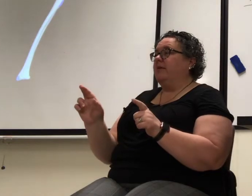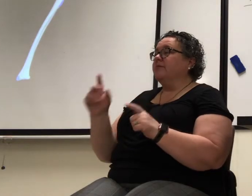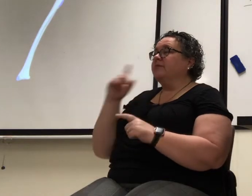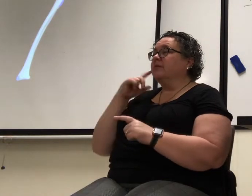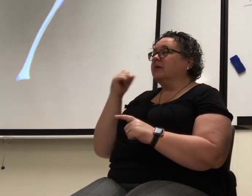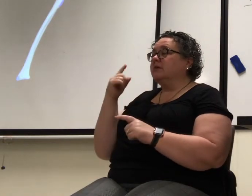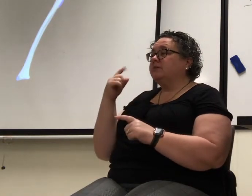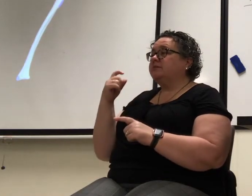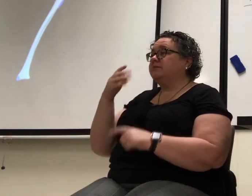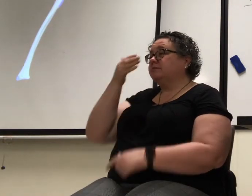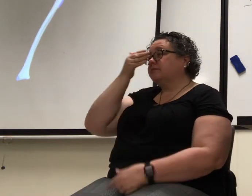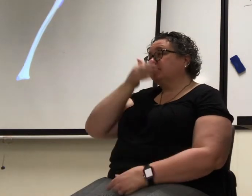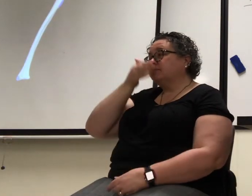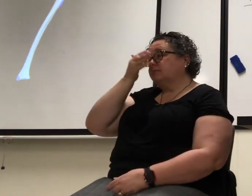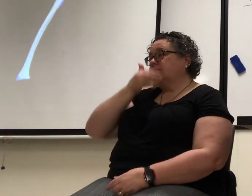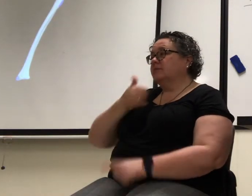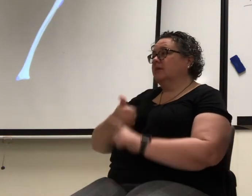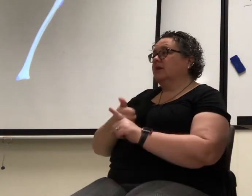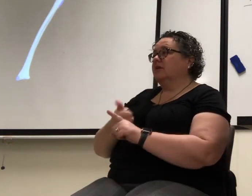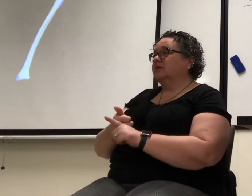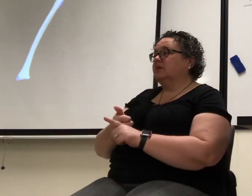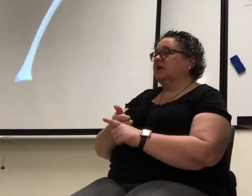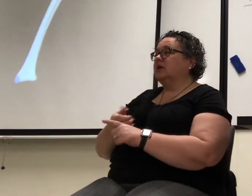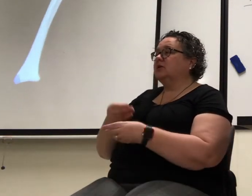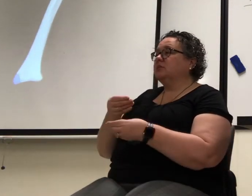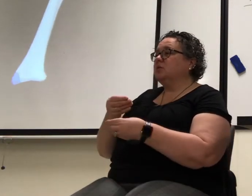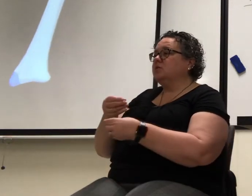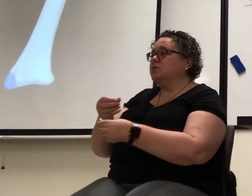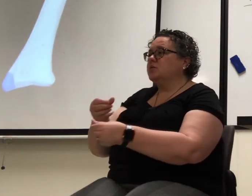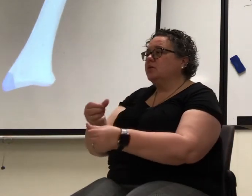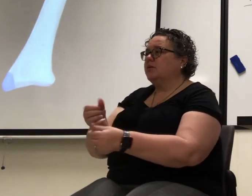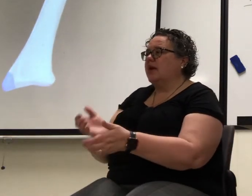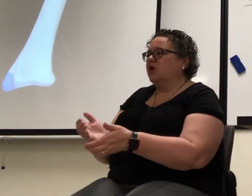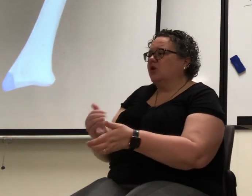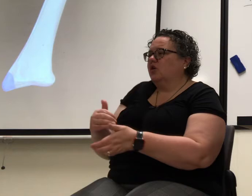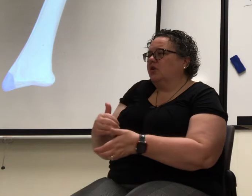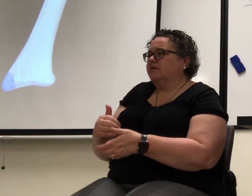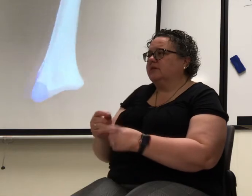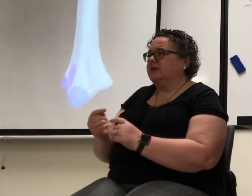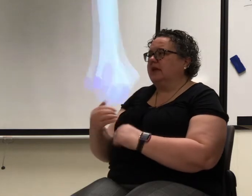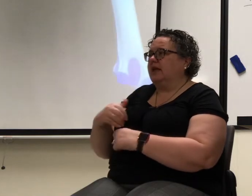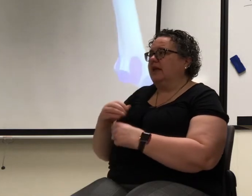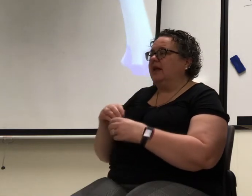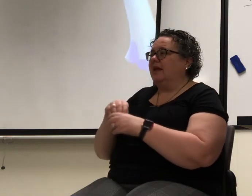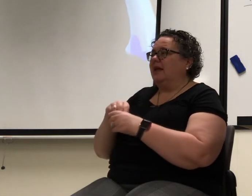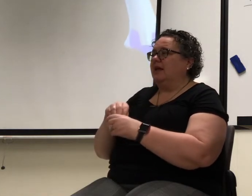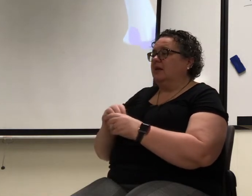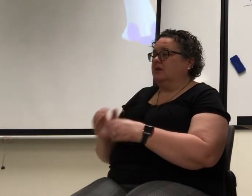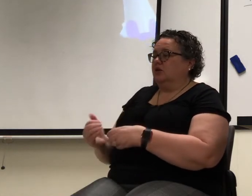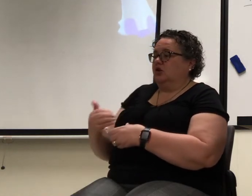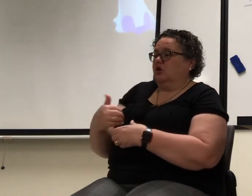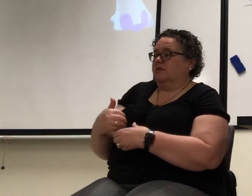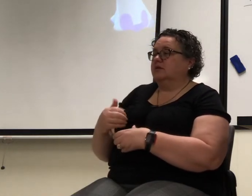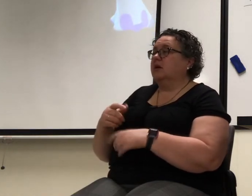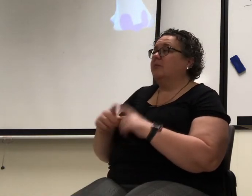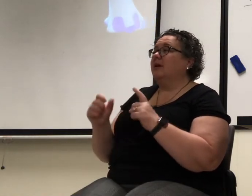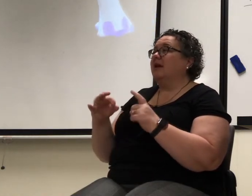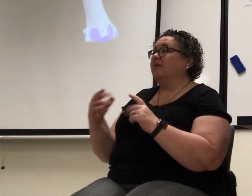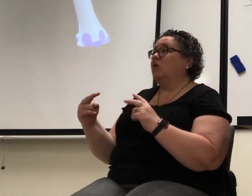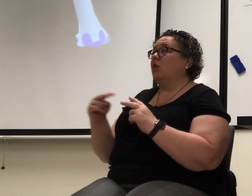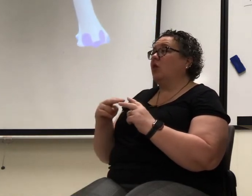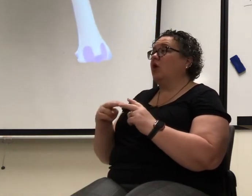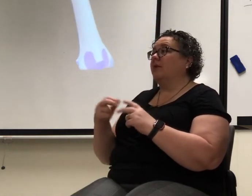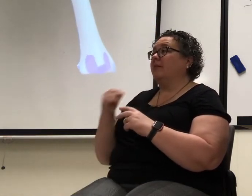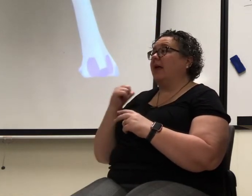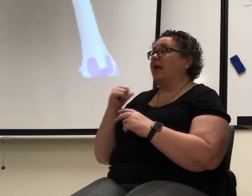Because the front is kind of smooth and curves in. And if you look at the back, it kind of is bumpy in the